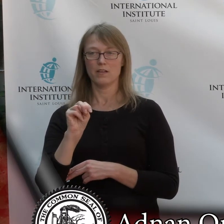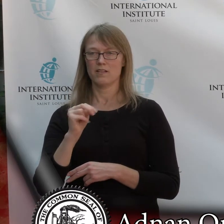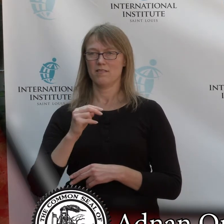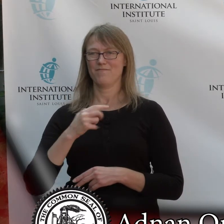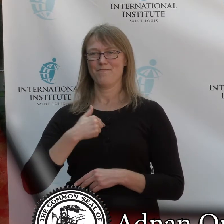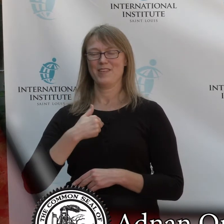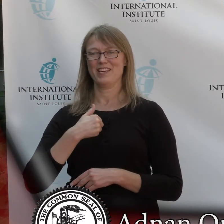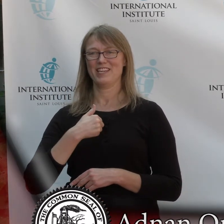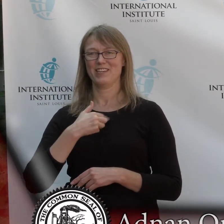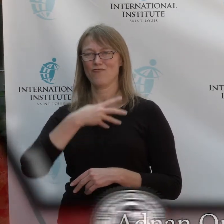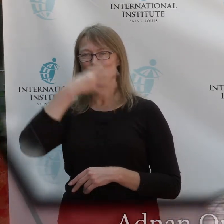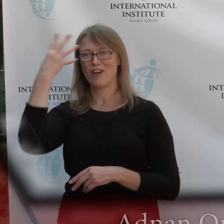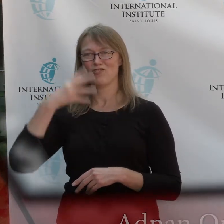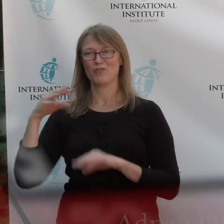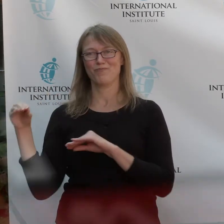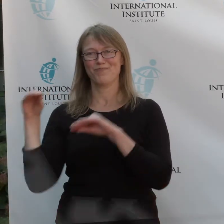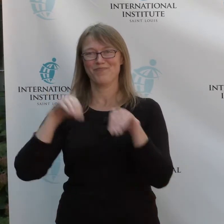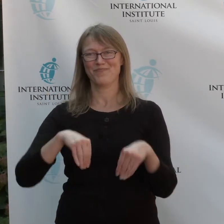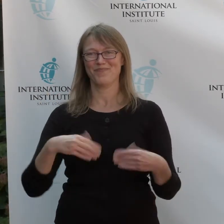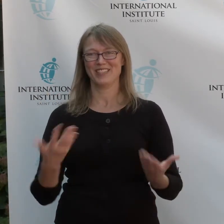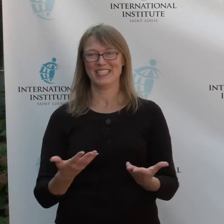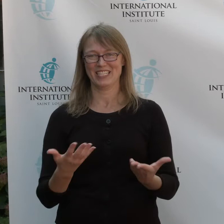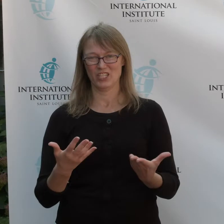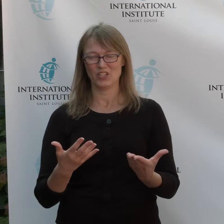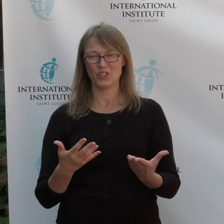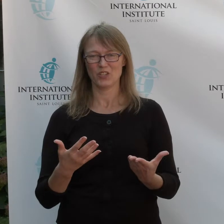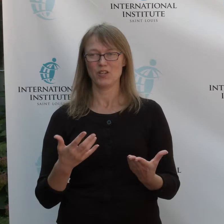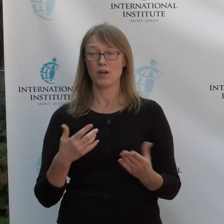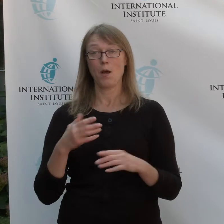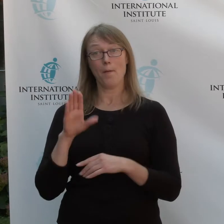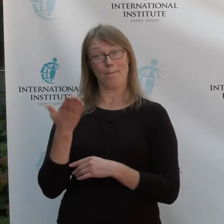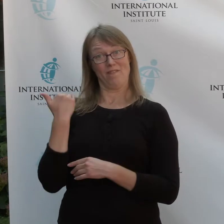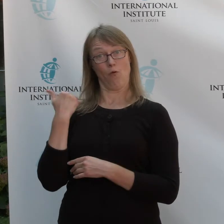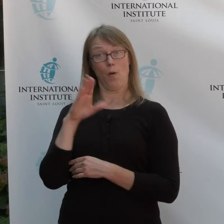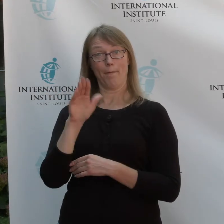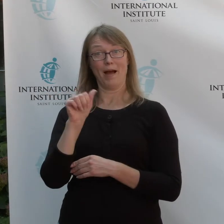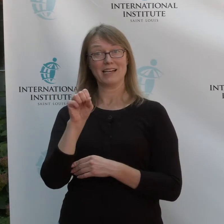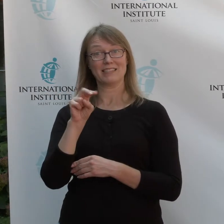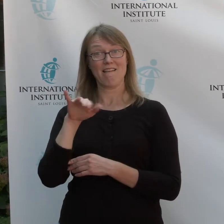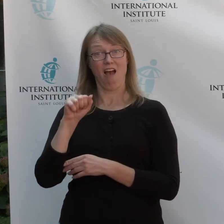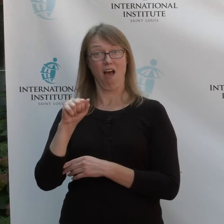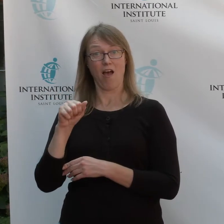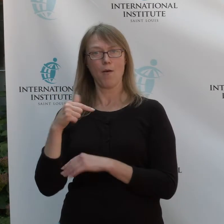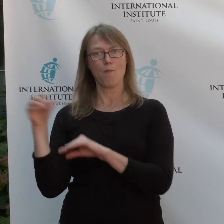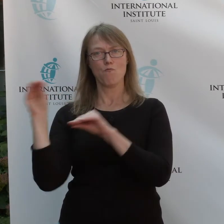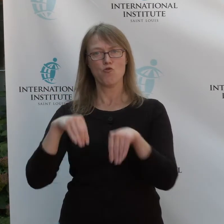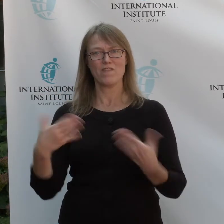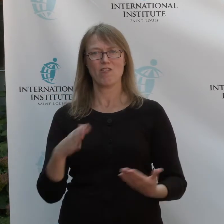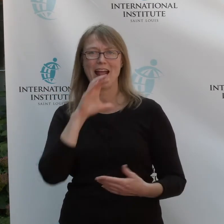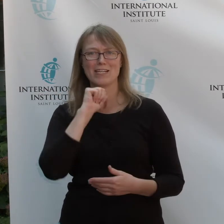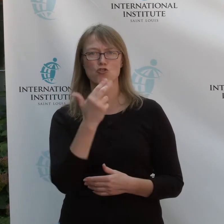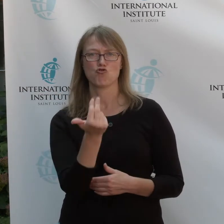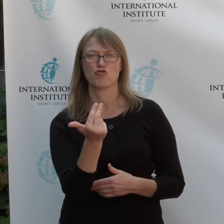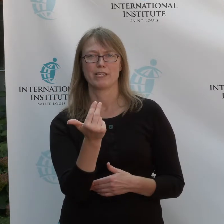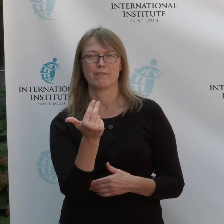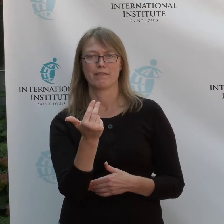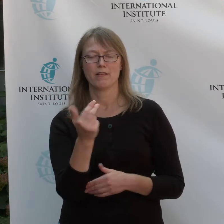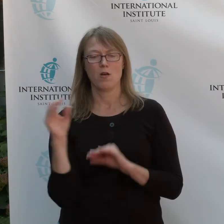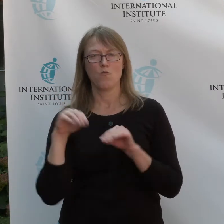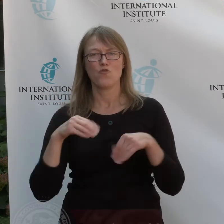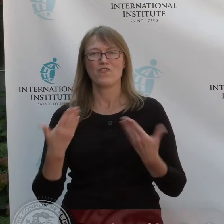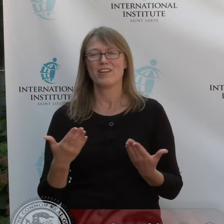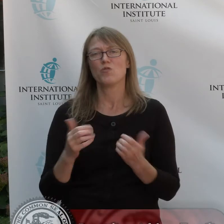in 1999 from Bosnia, and since then called St. Louis my home. I was 13 years old and came here with my parents and a younger